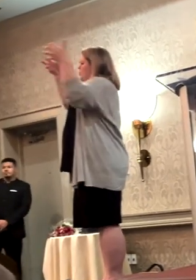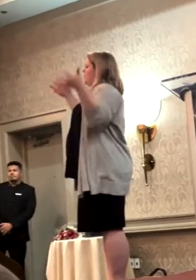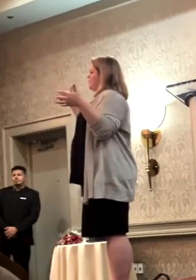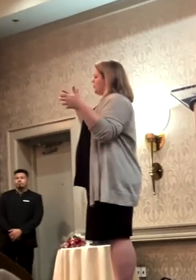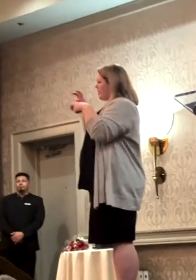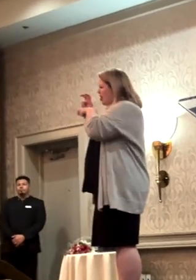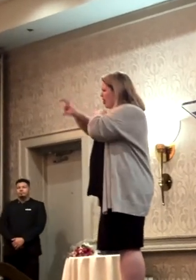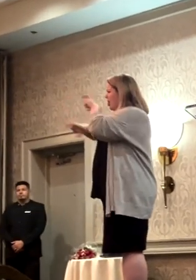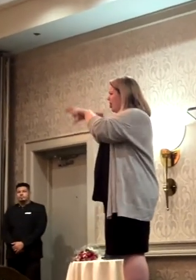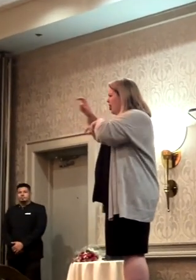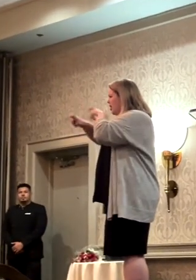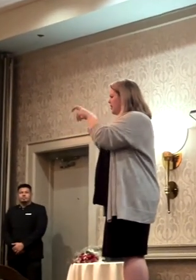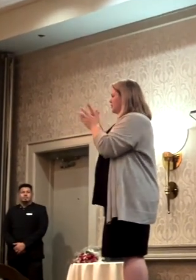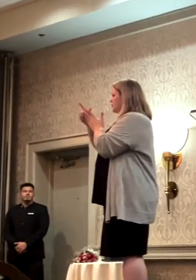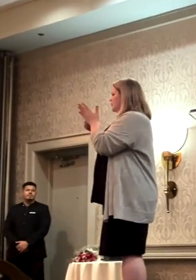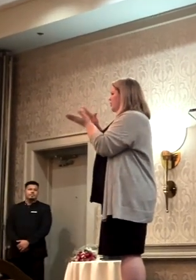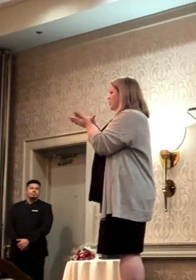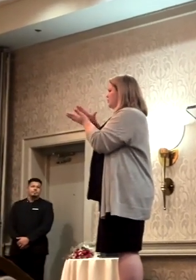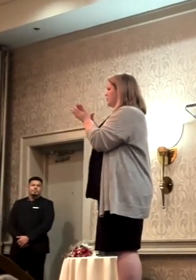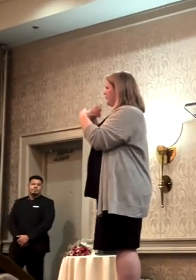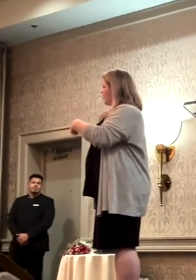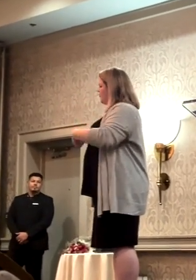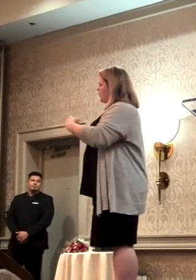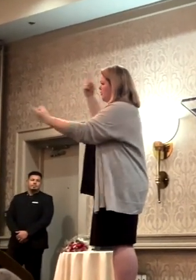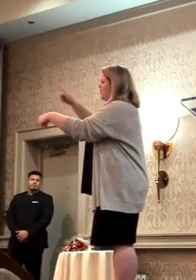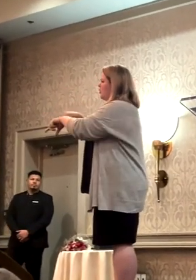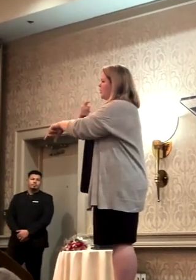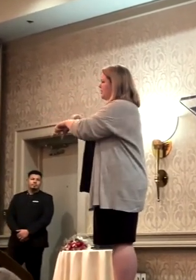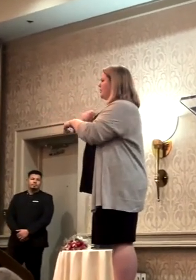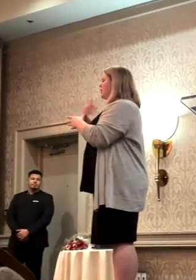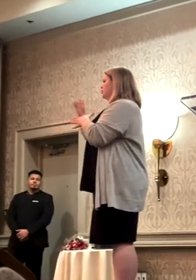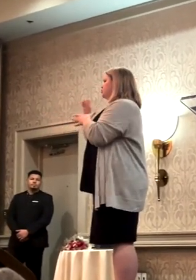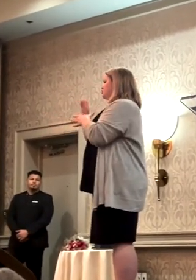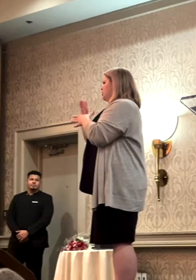long. And I just want to share a few of those highlights.